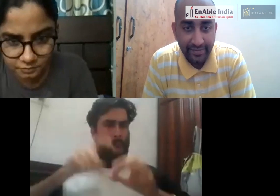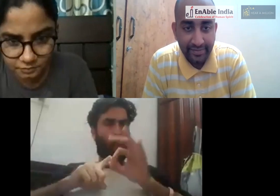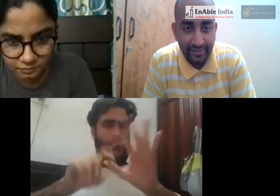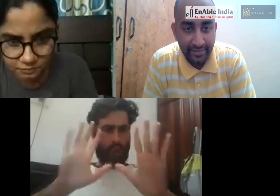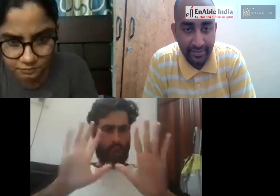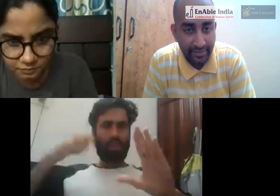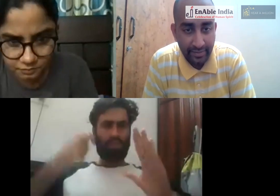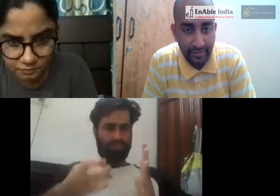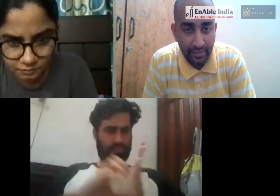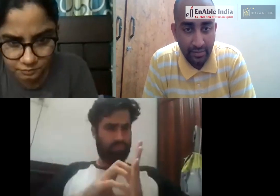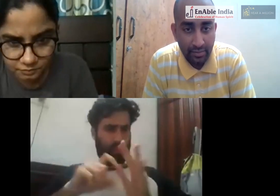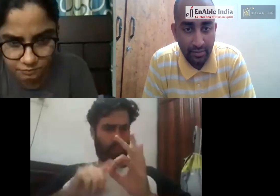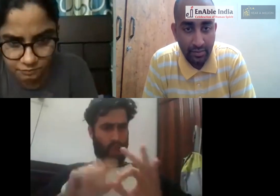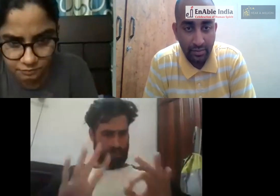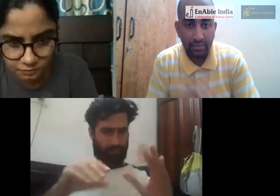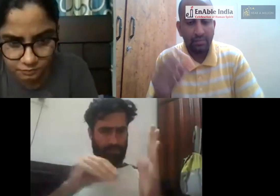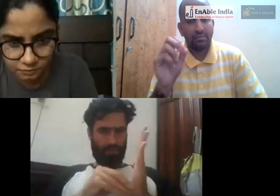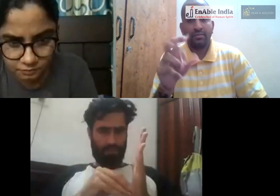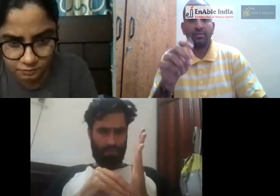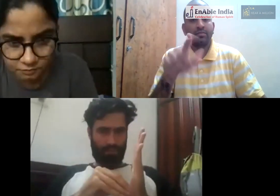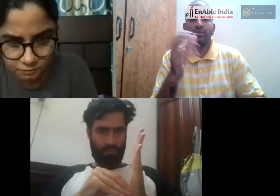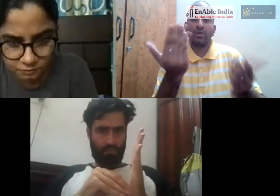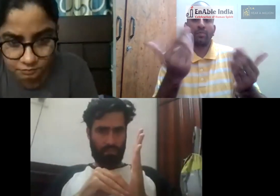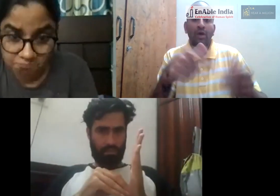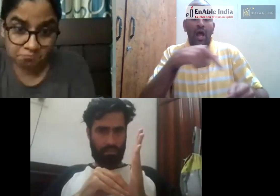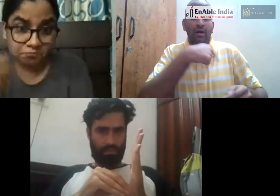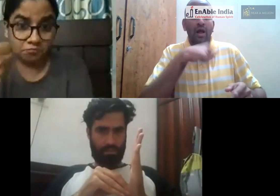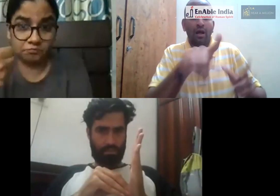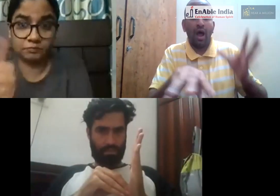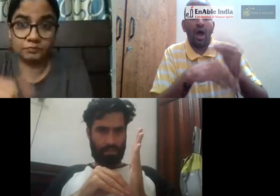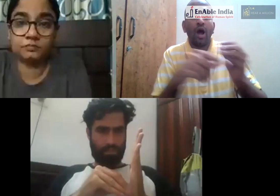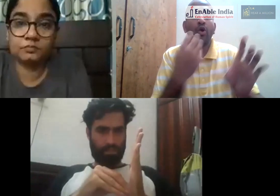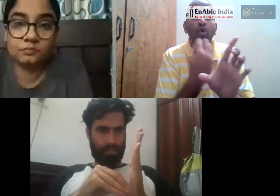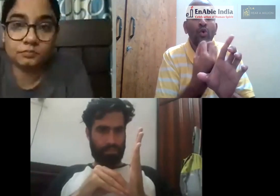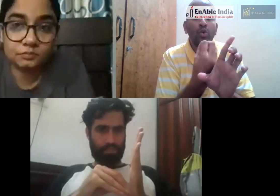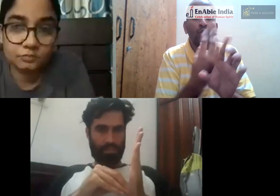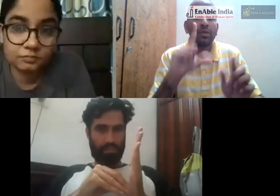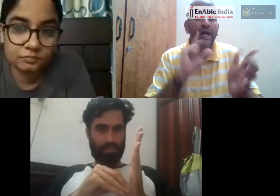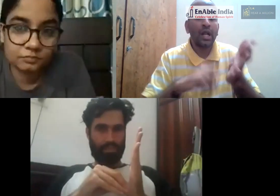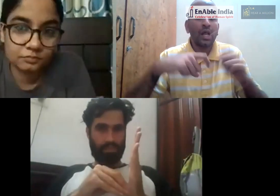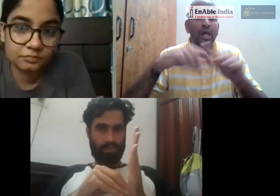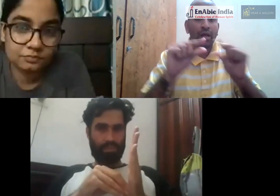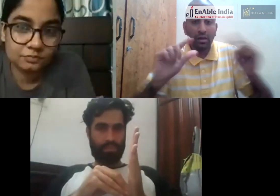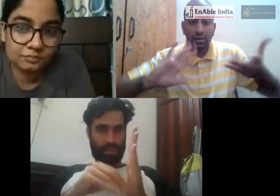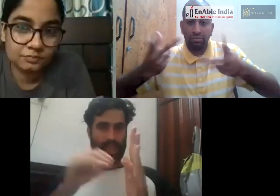I think I have a doubt. Can I make the video and send it and add it over there?